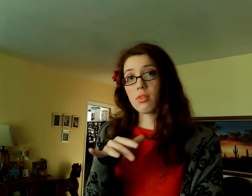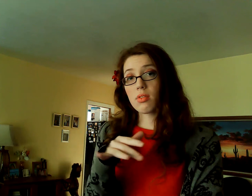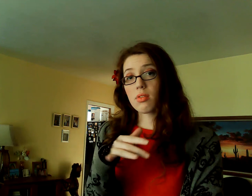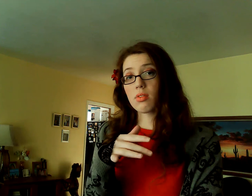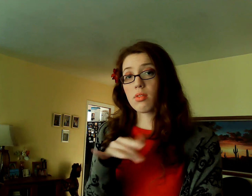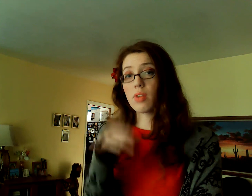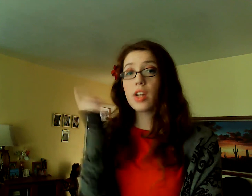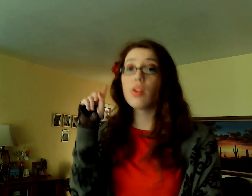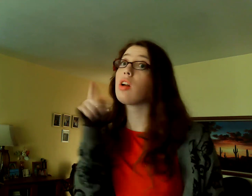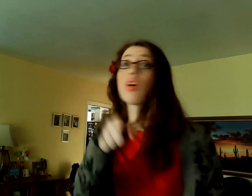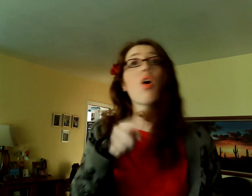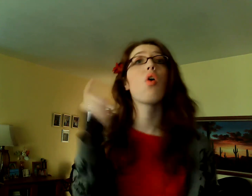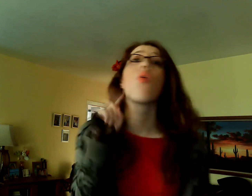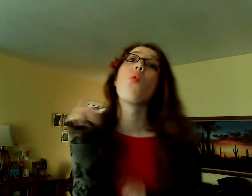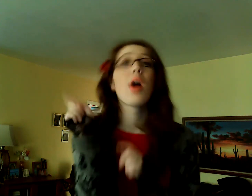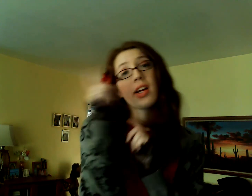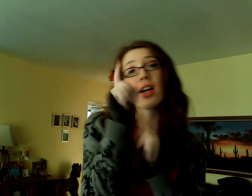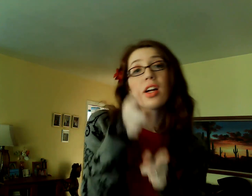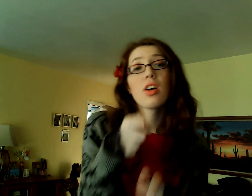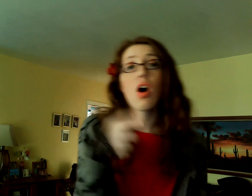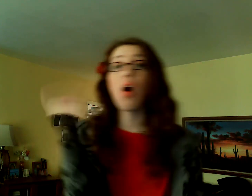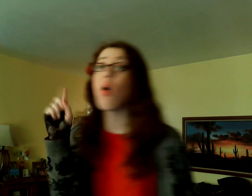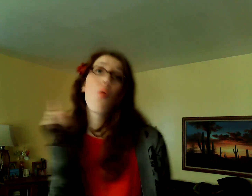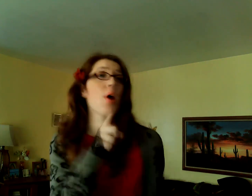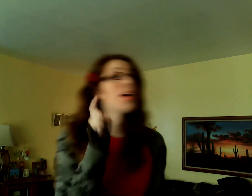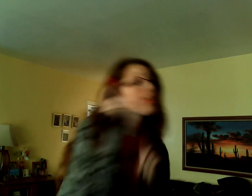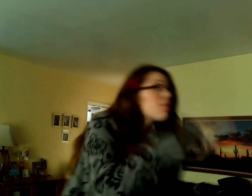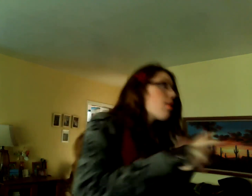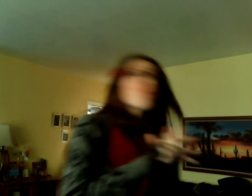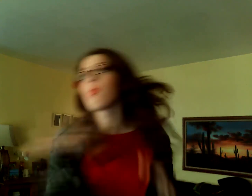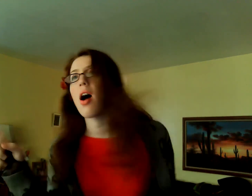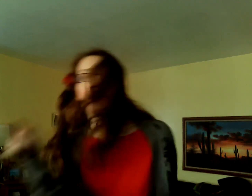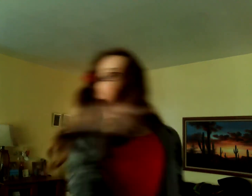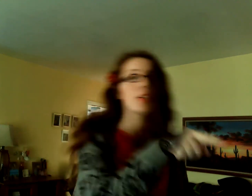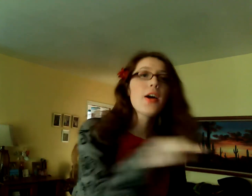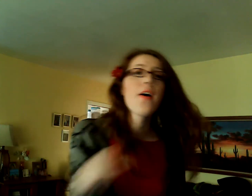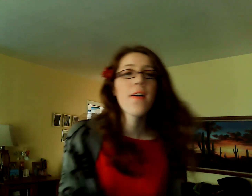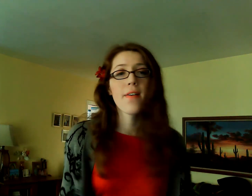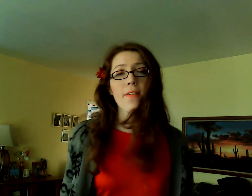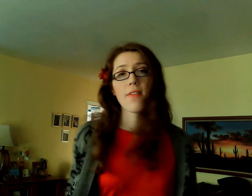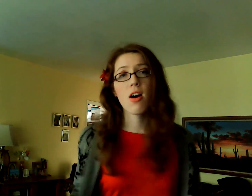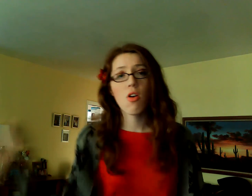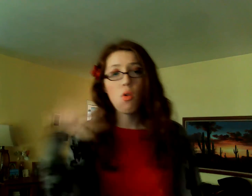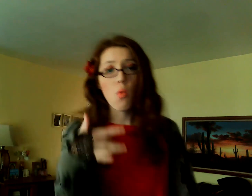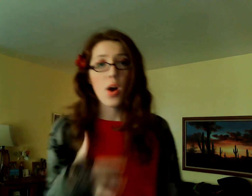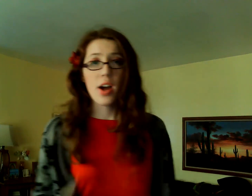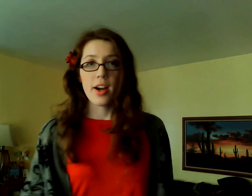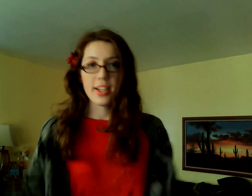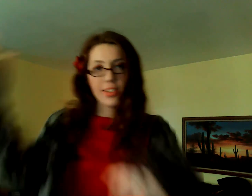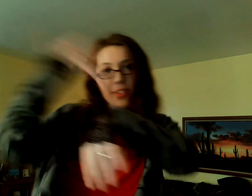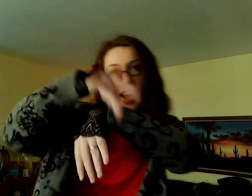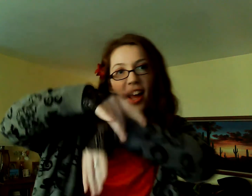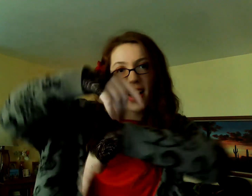We're gonna go, we're gonna go, we're gonna run too. When you get